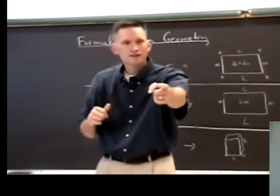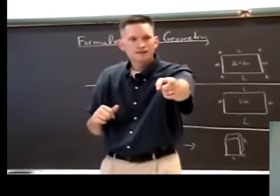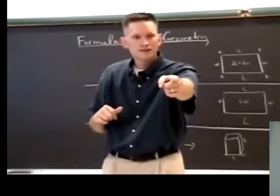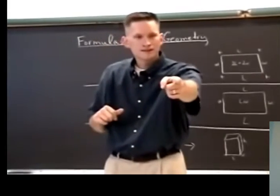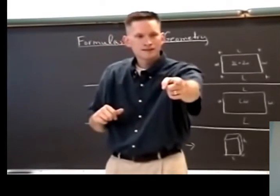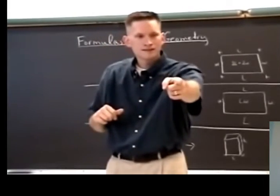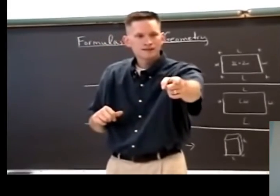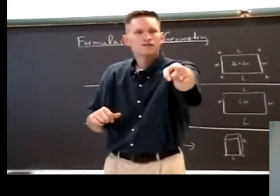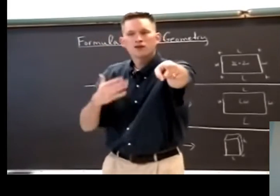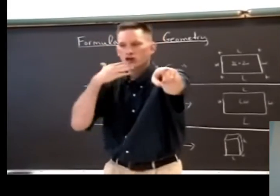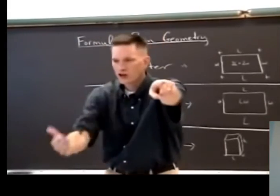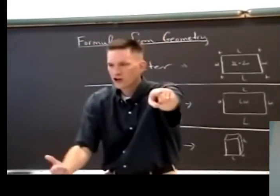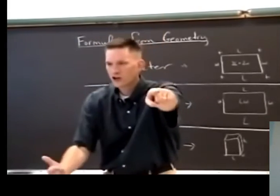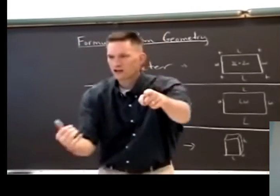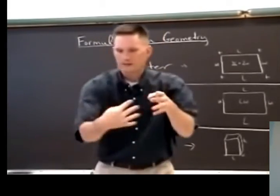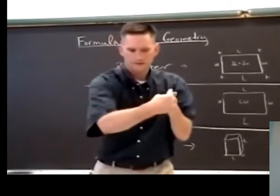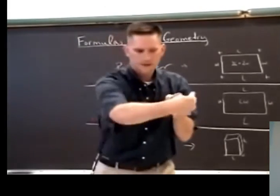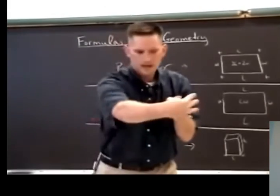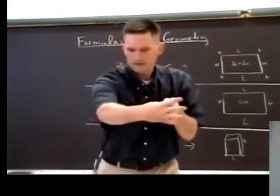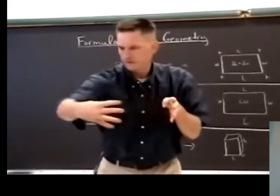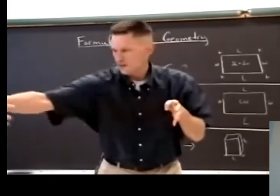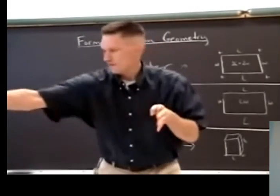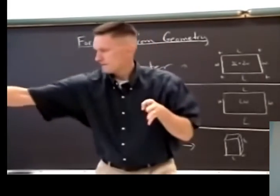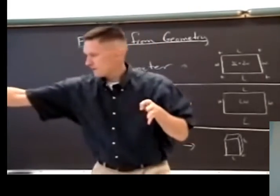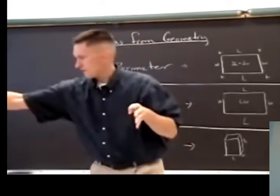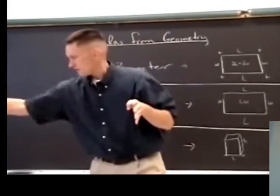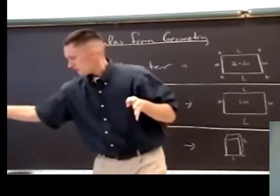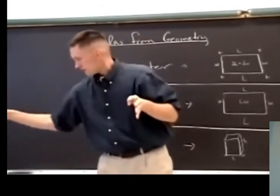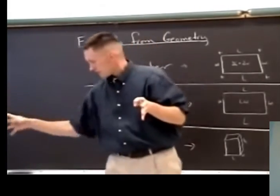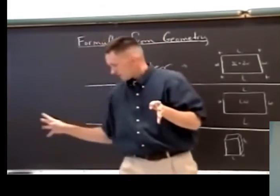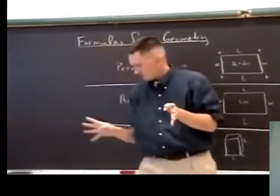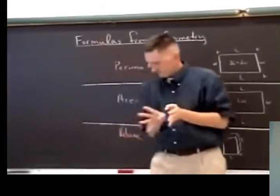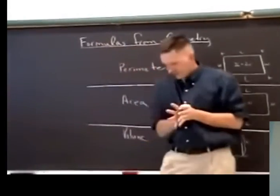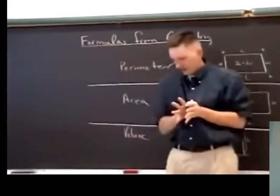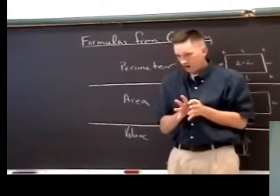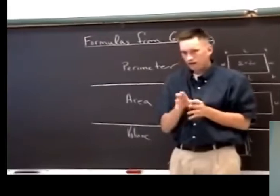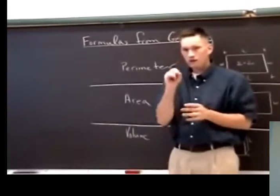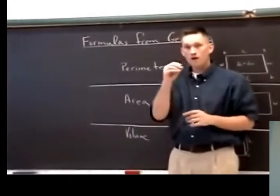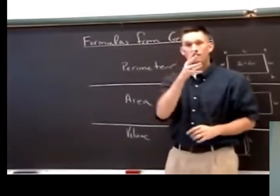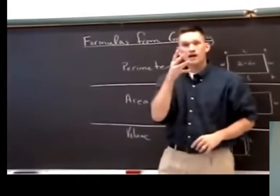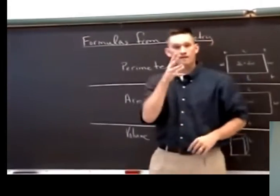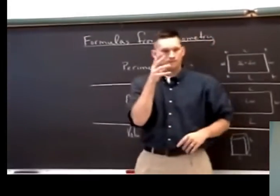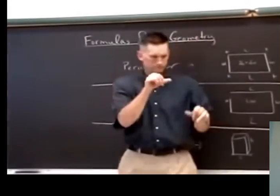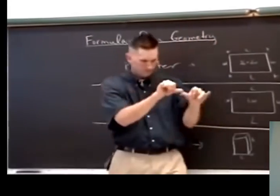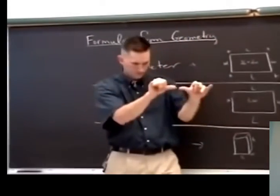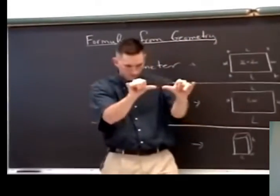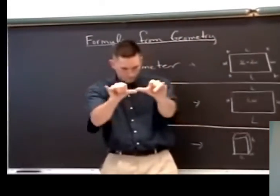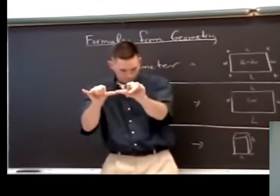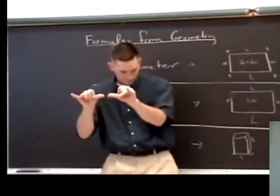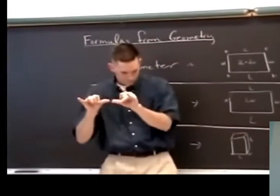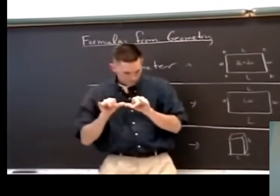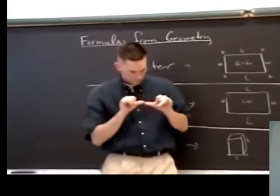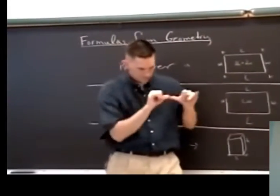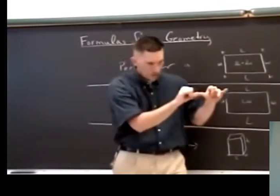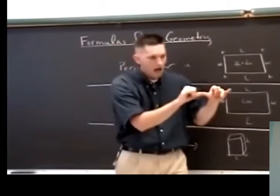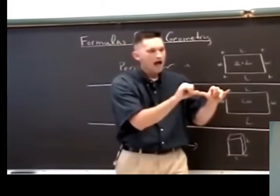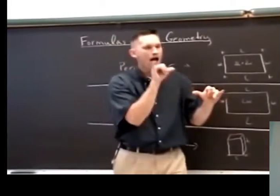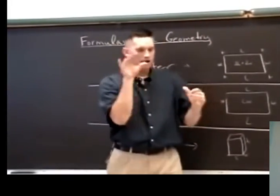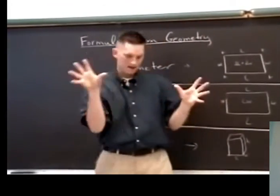What's something that you'd use perimeter for on a farm? A fence, correct. A fence would have 4 sides, and you would need to measure